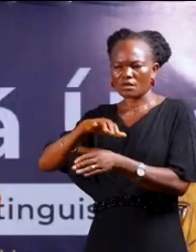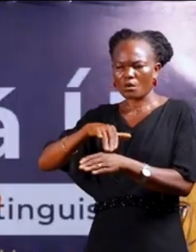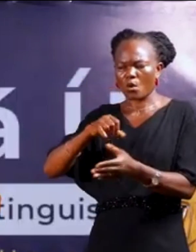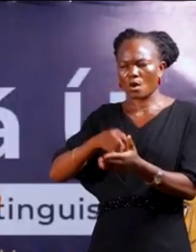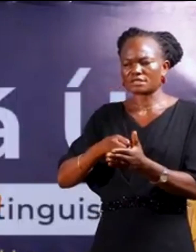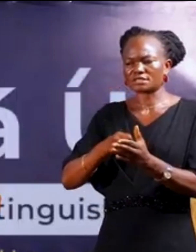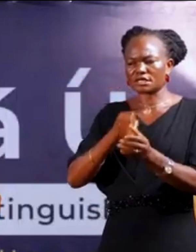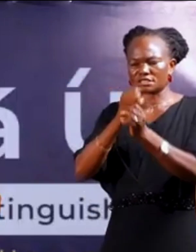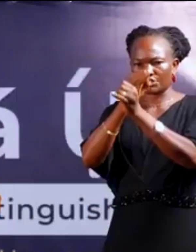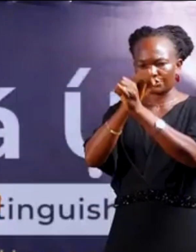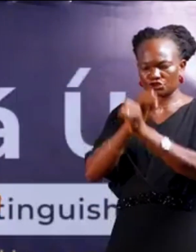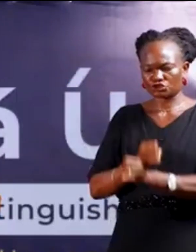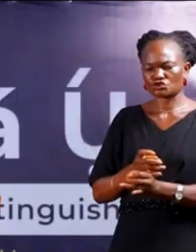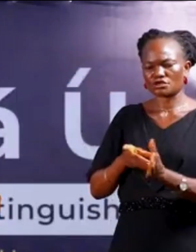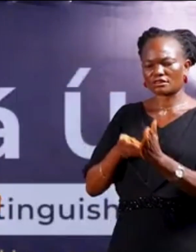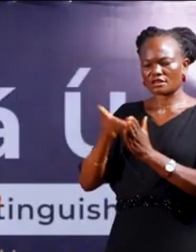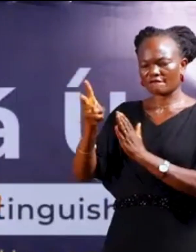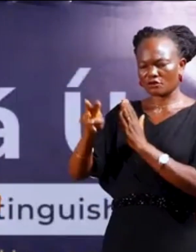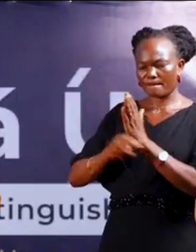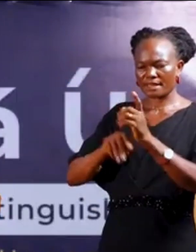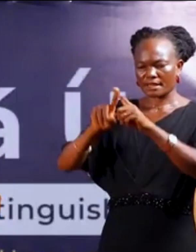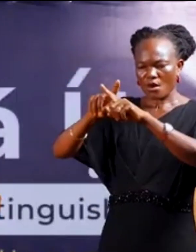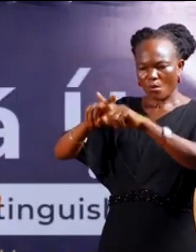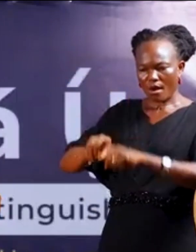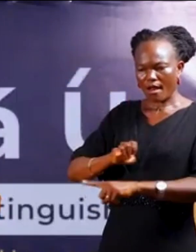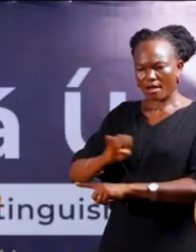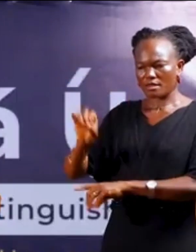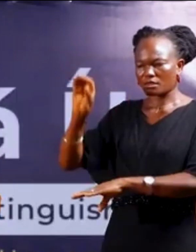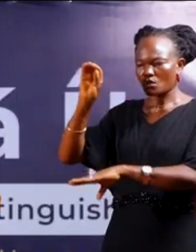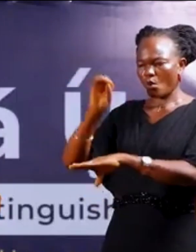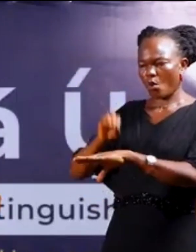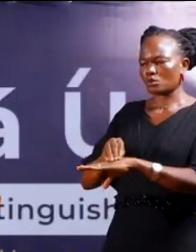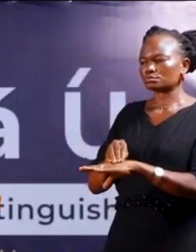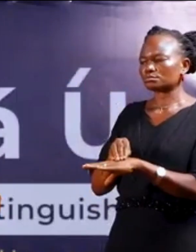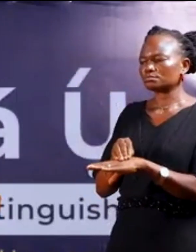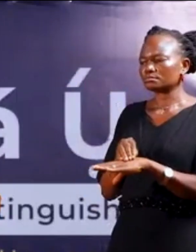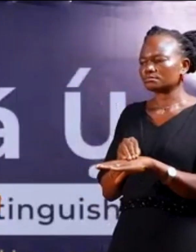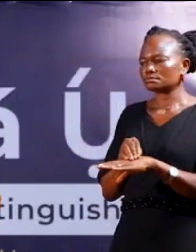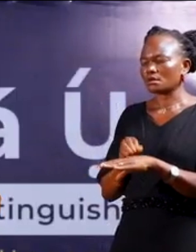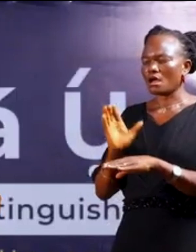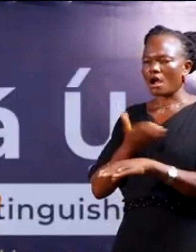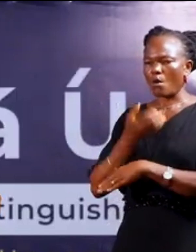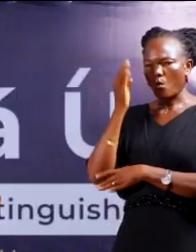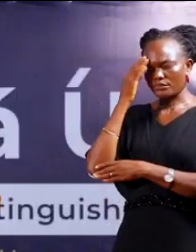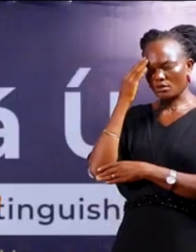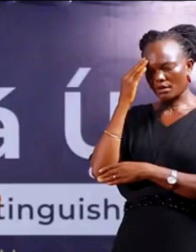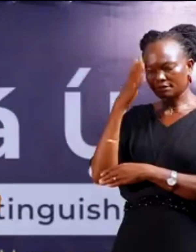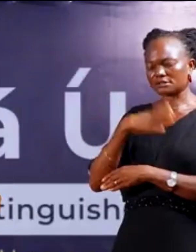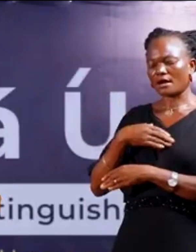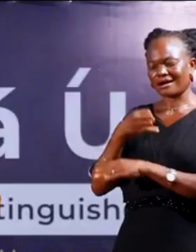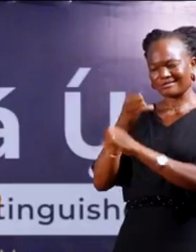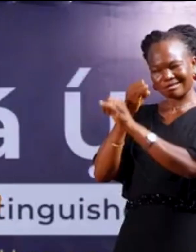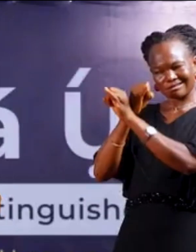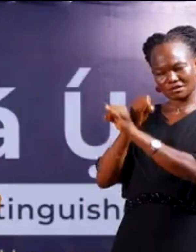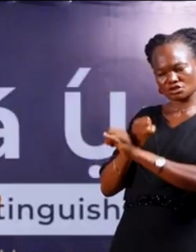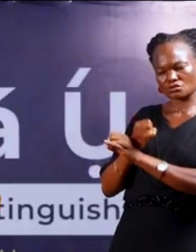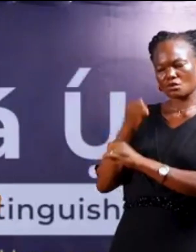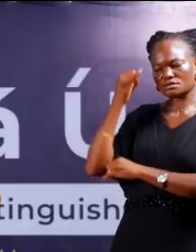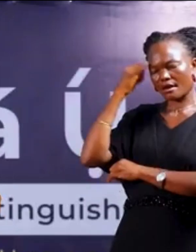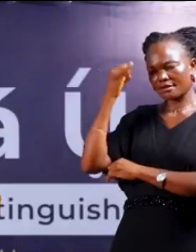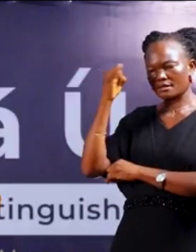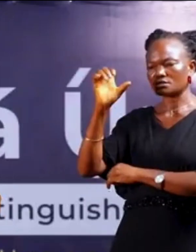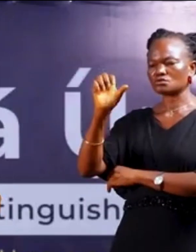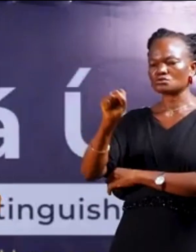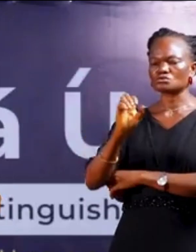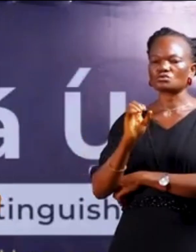encourages indigenous development relying on our knowledge and indigenous ideas. So,